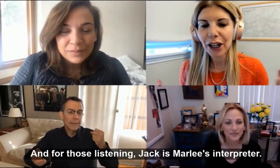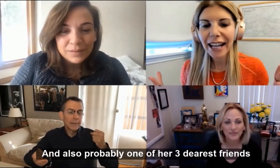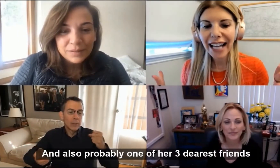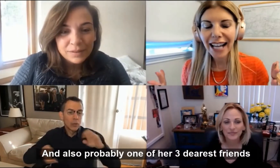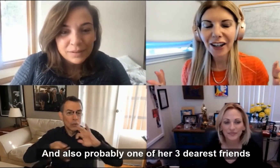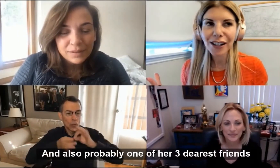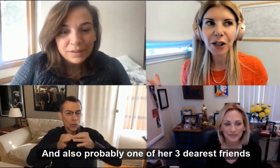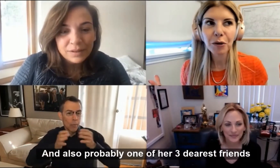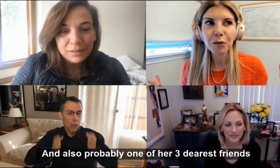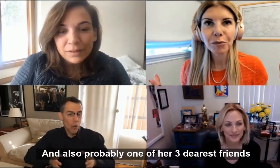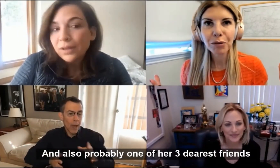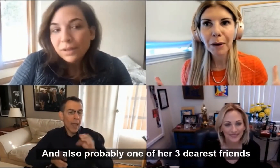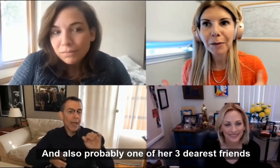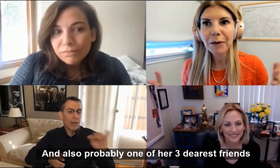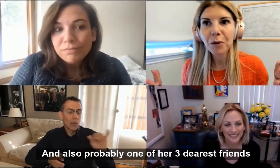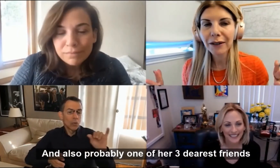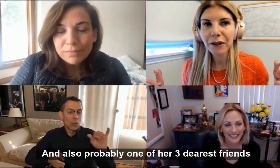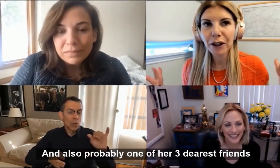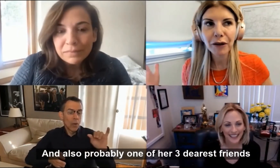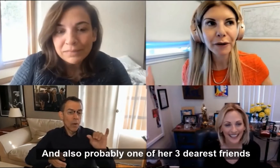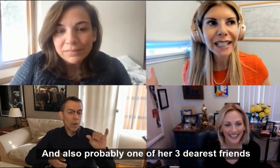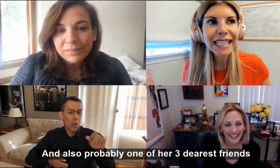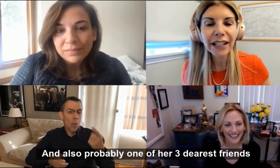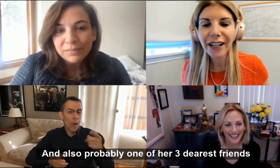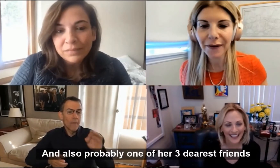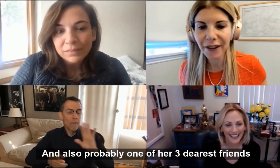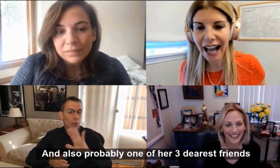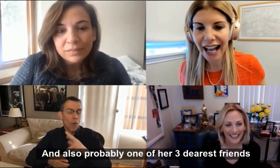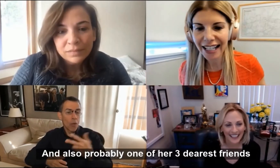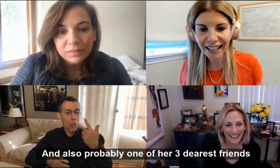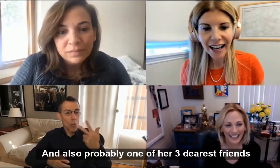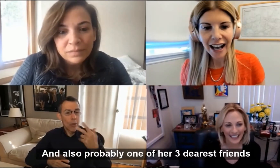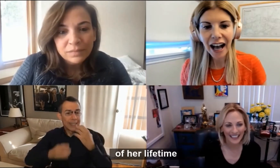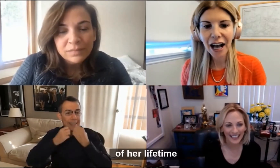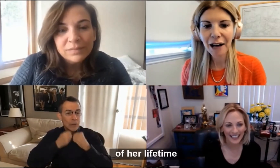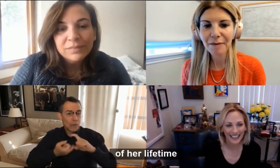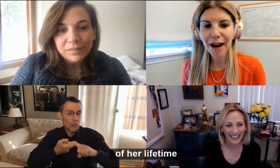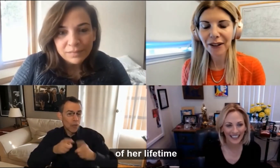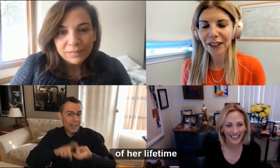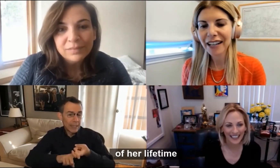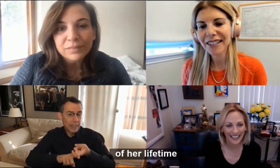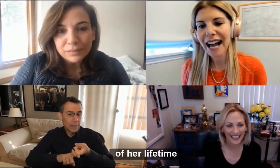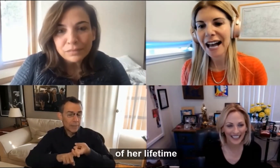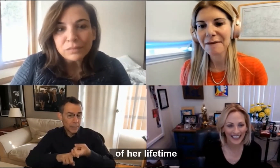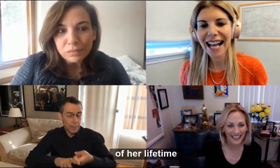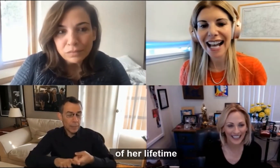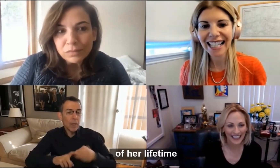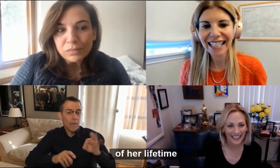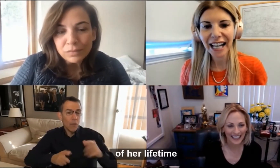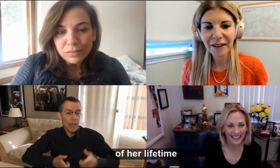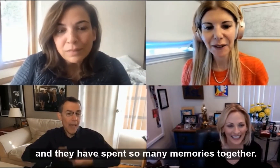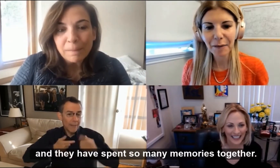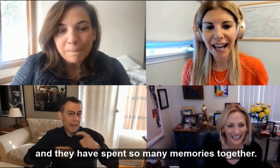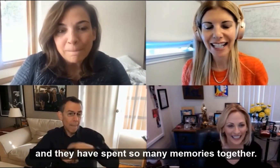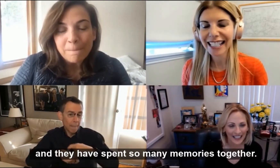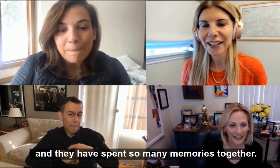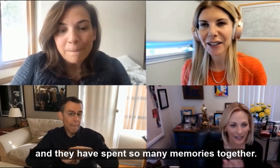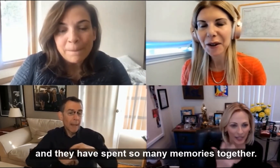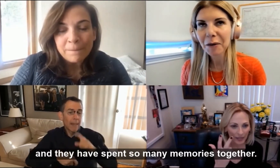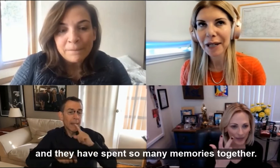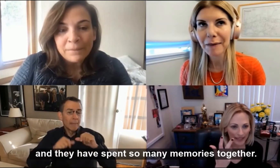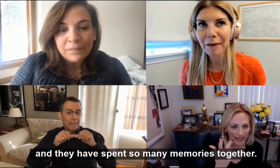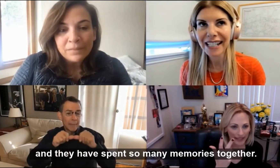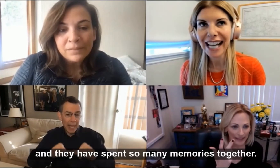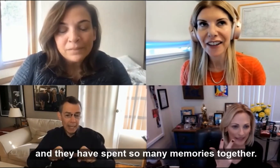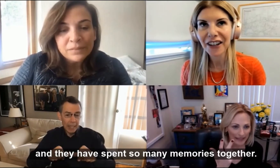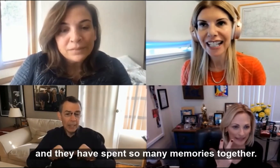interpreter and also probably one of her three dearest friends of her lifetime. And they have spent so